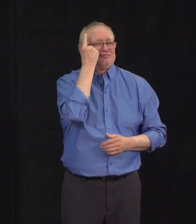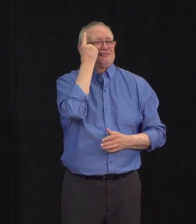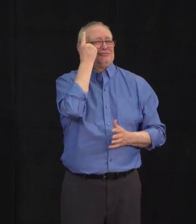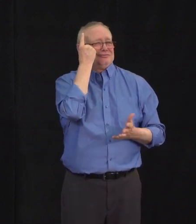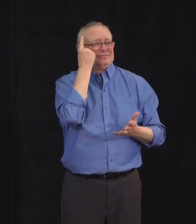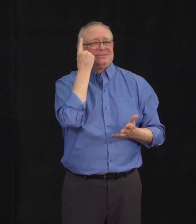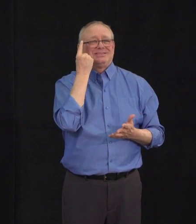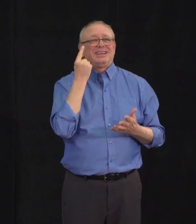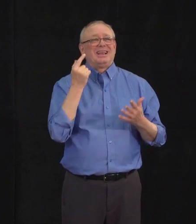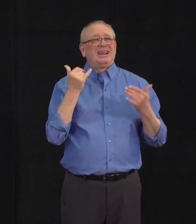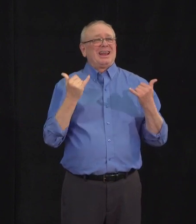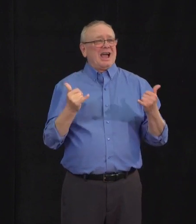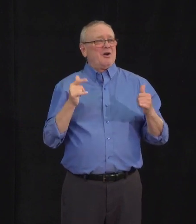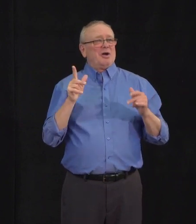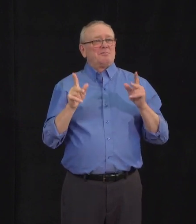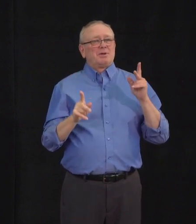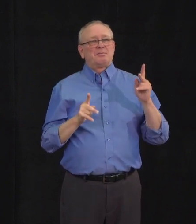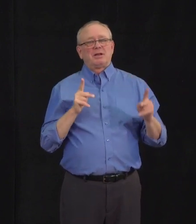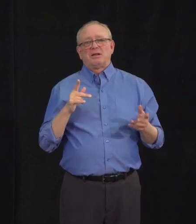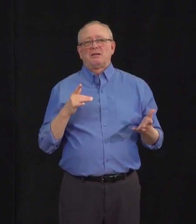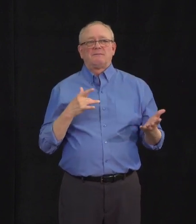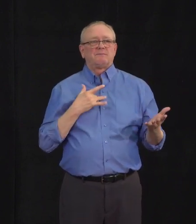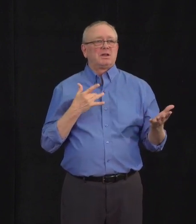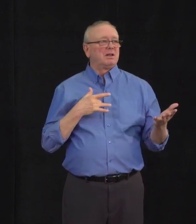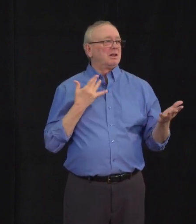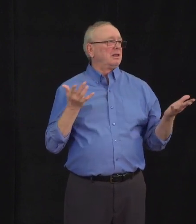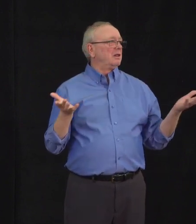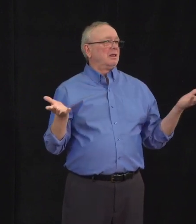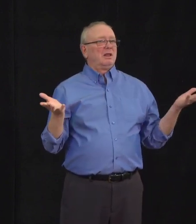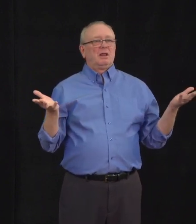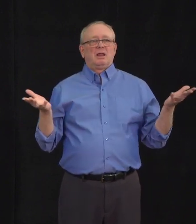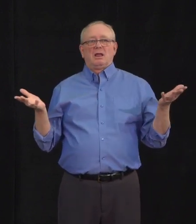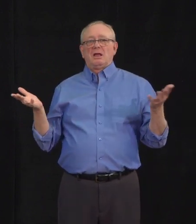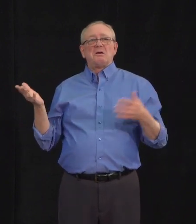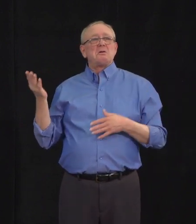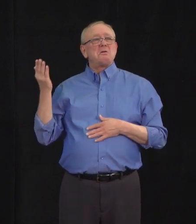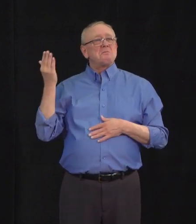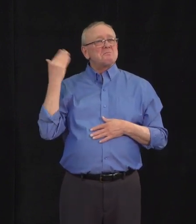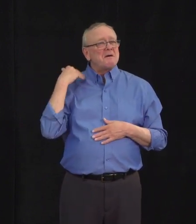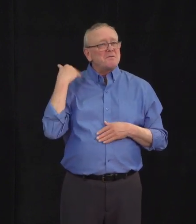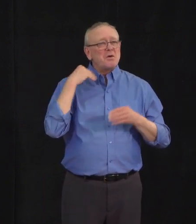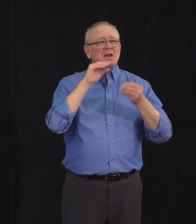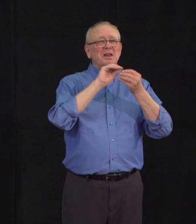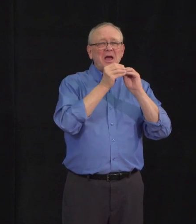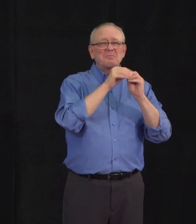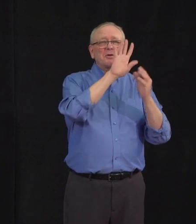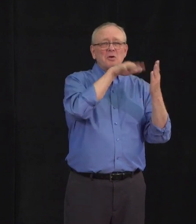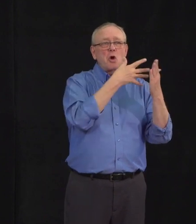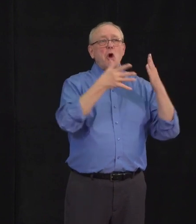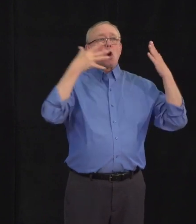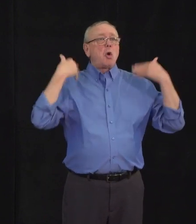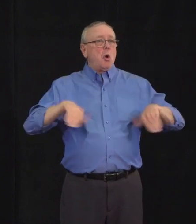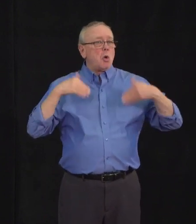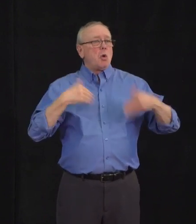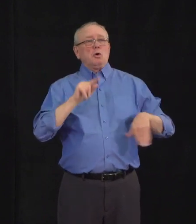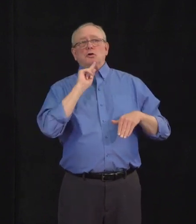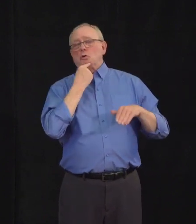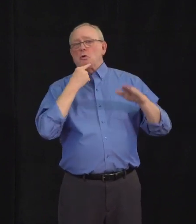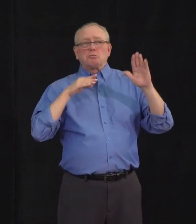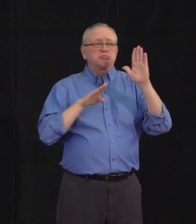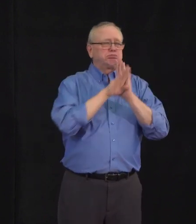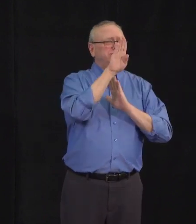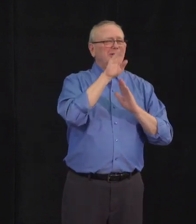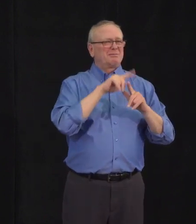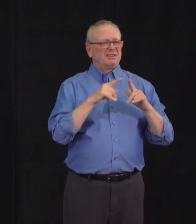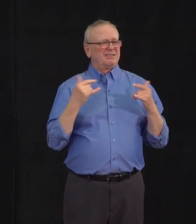we don't see this big impact that the initial models suggested, so we do need to open up. And I think